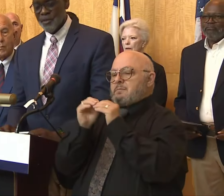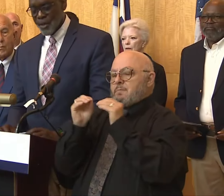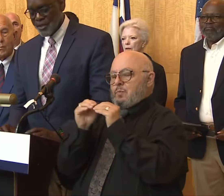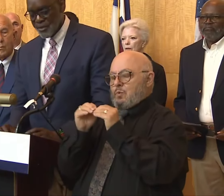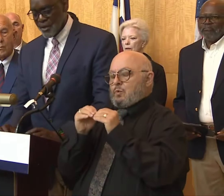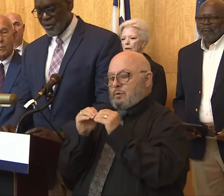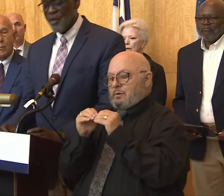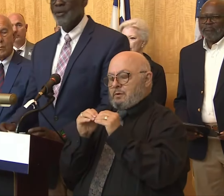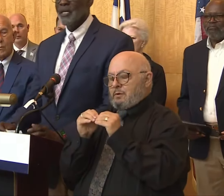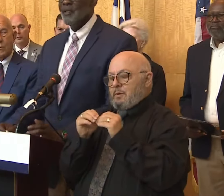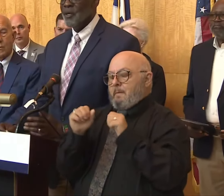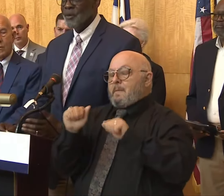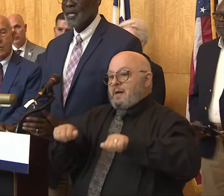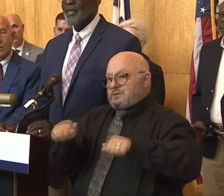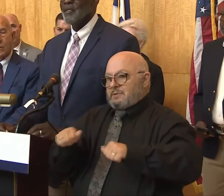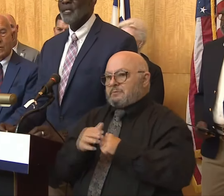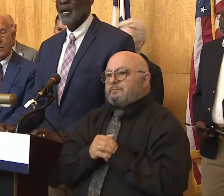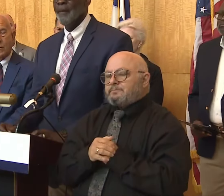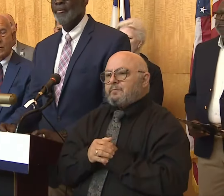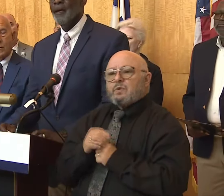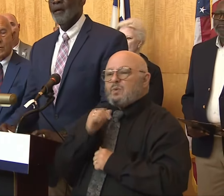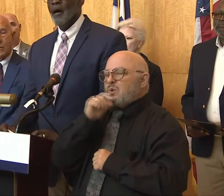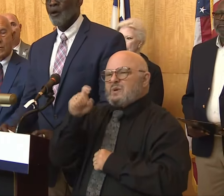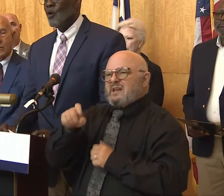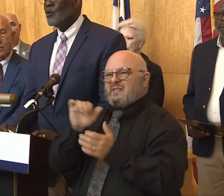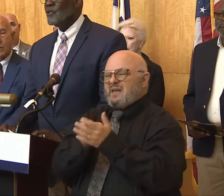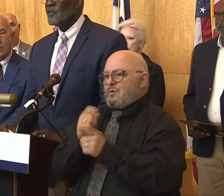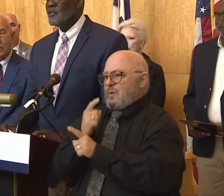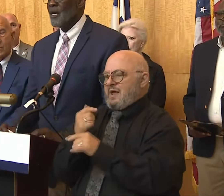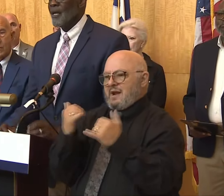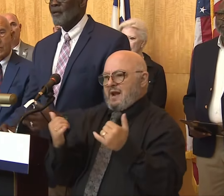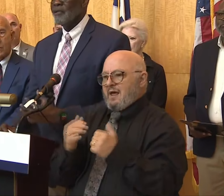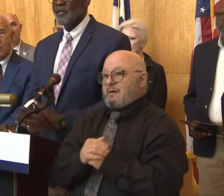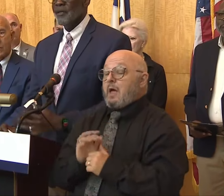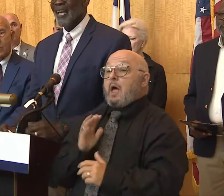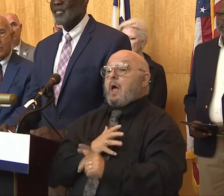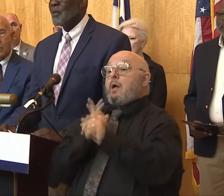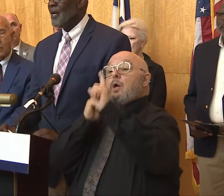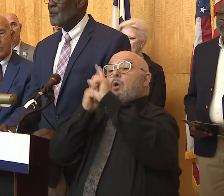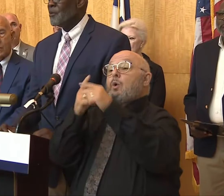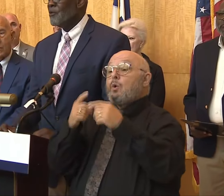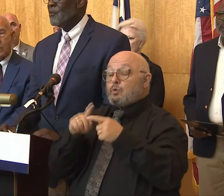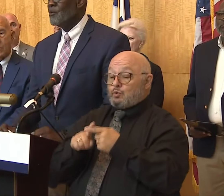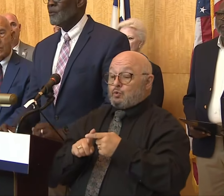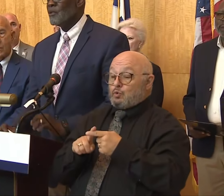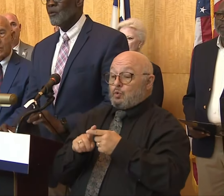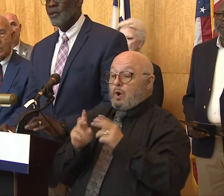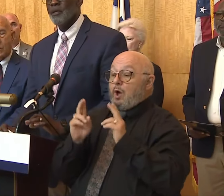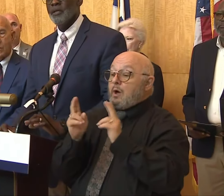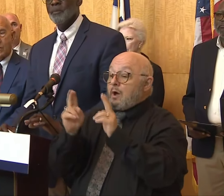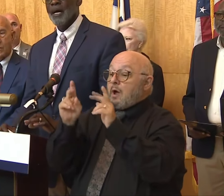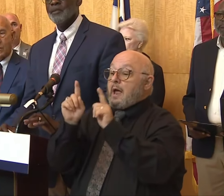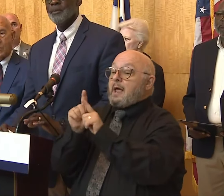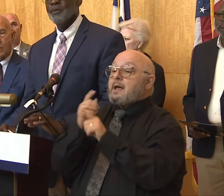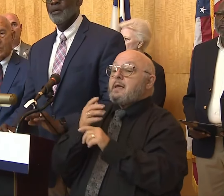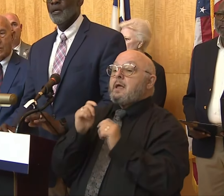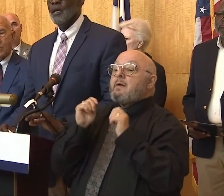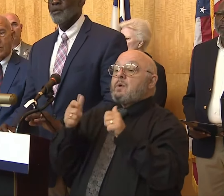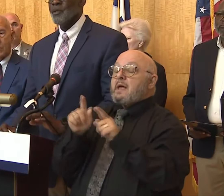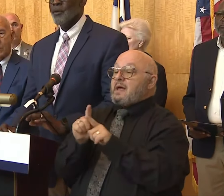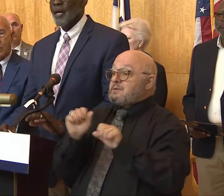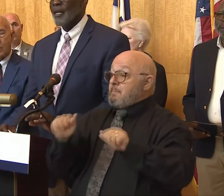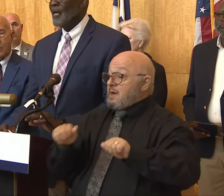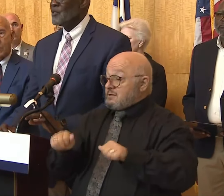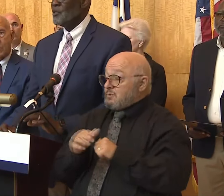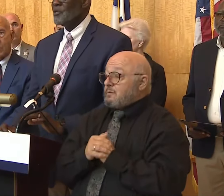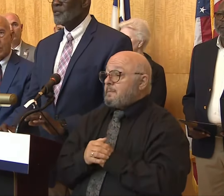adverse situations that we don't need to deal with at this time. Our goal is to try to continue to expedite debris removal as quickly as possible